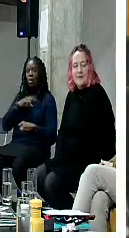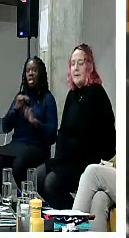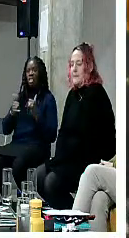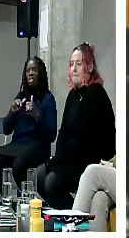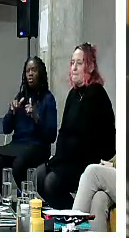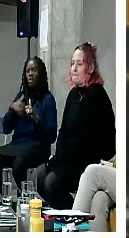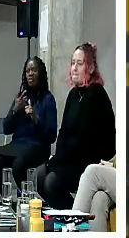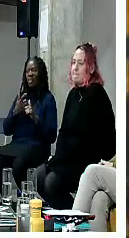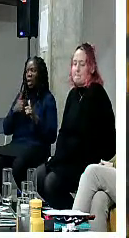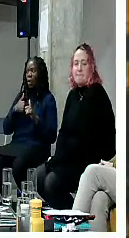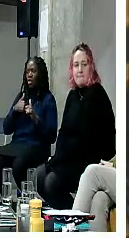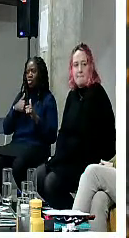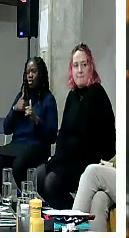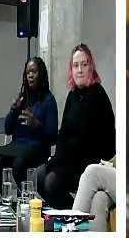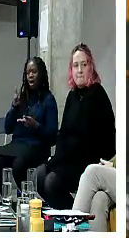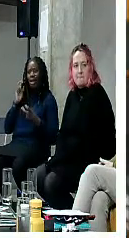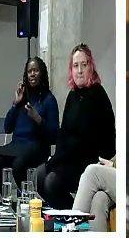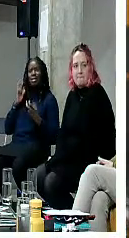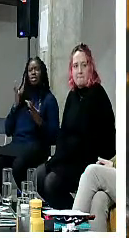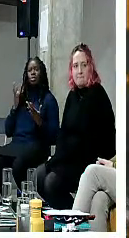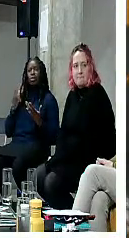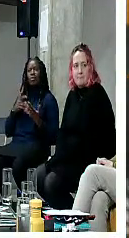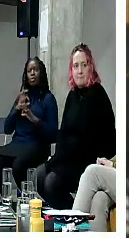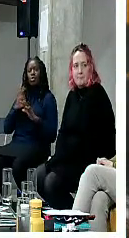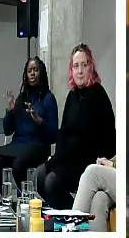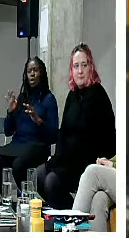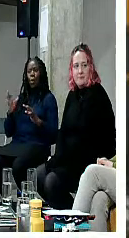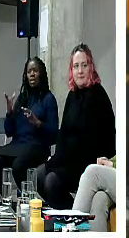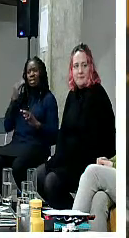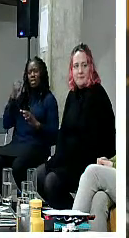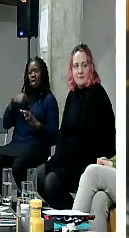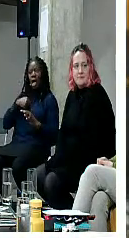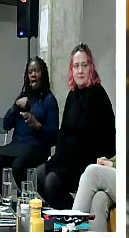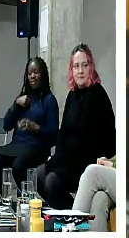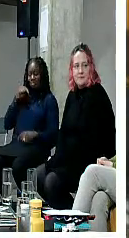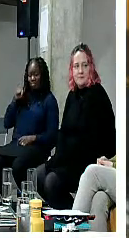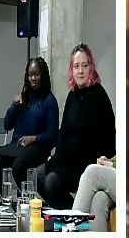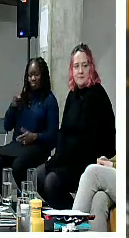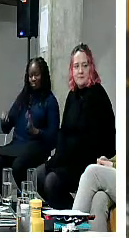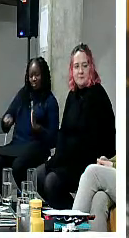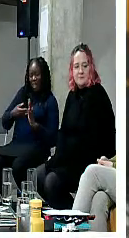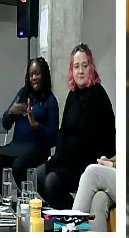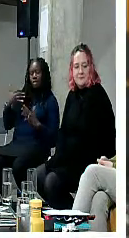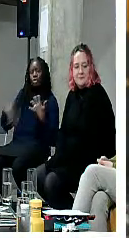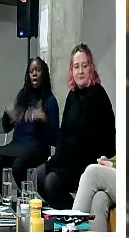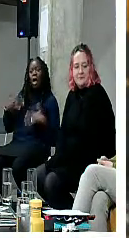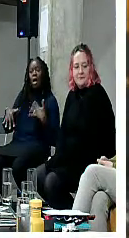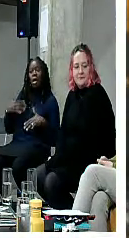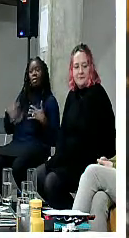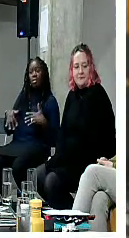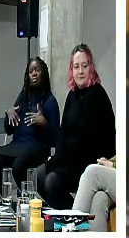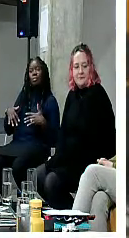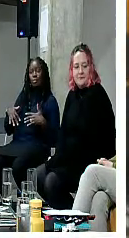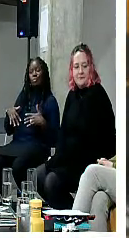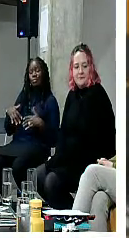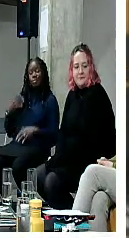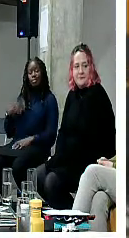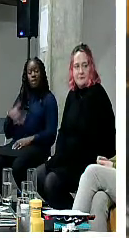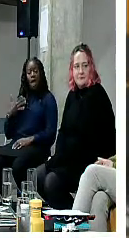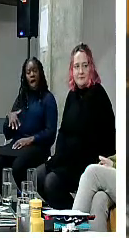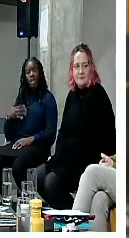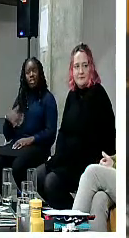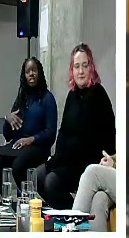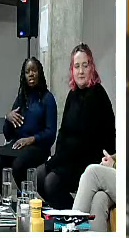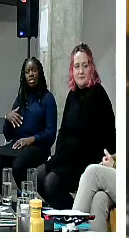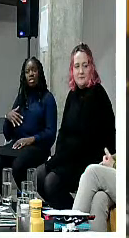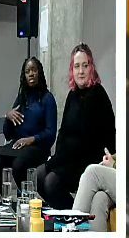heard, we're not listened to, and that hurts. Yeah, that hurts. So and we